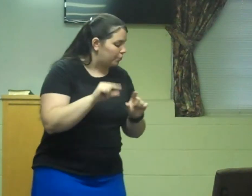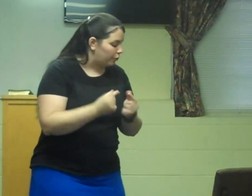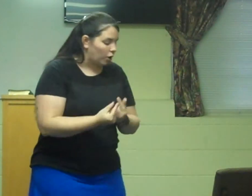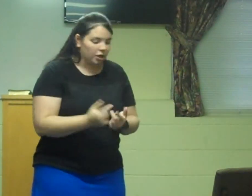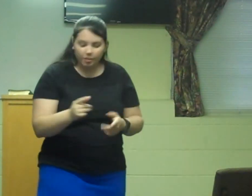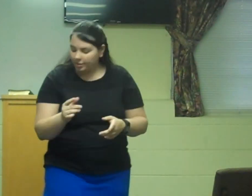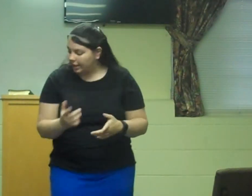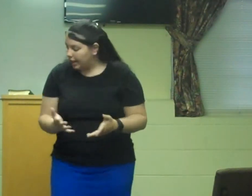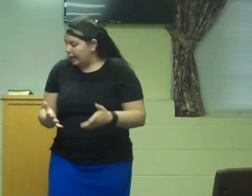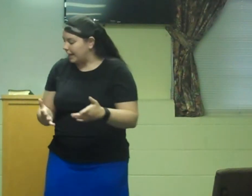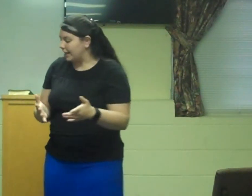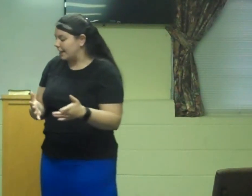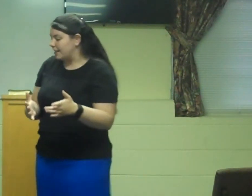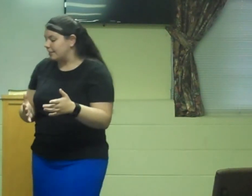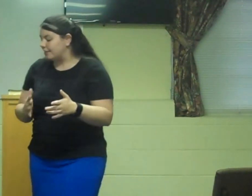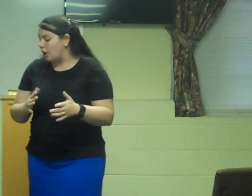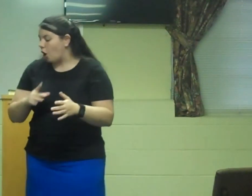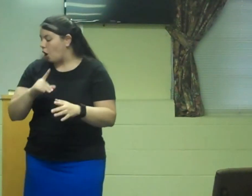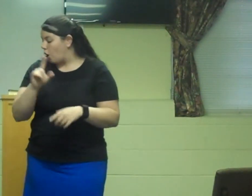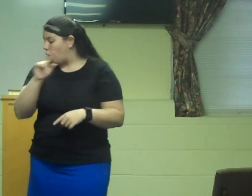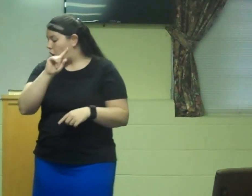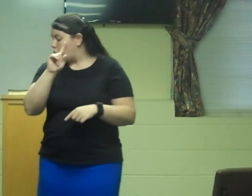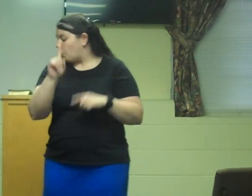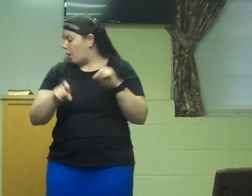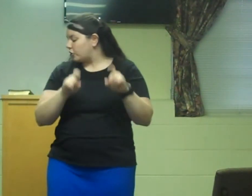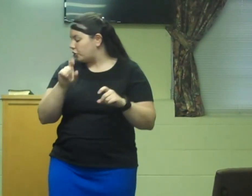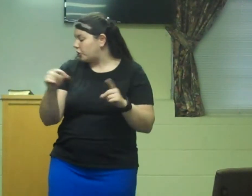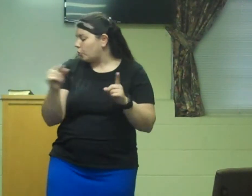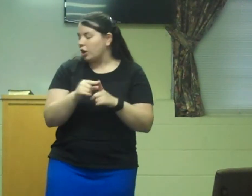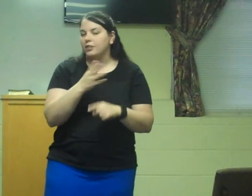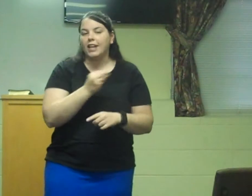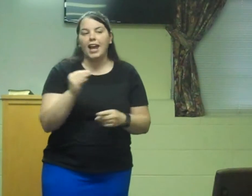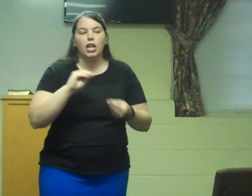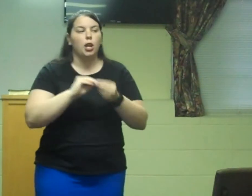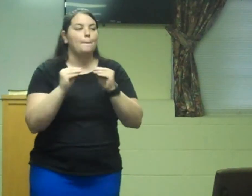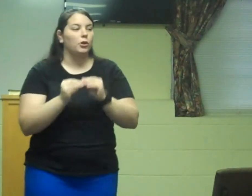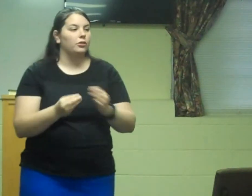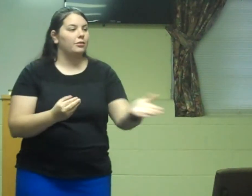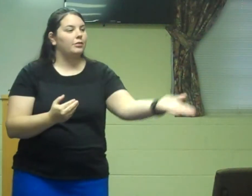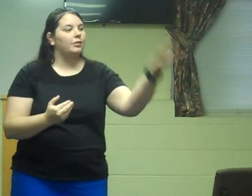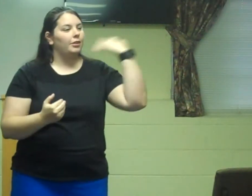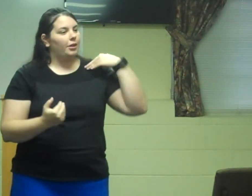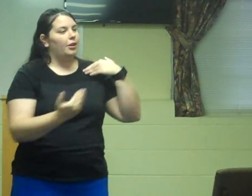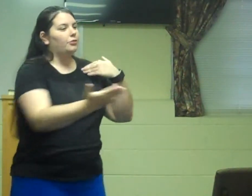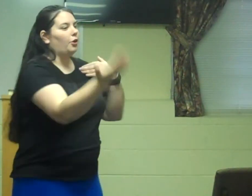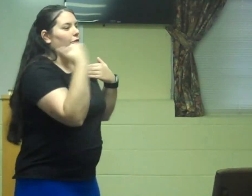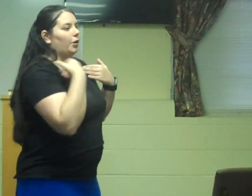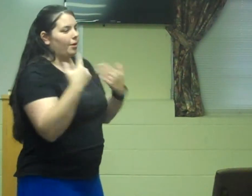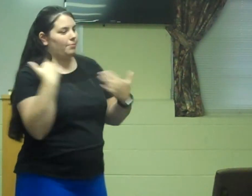of words, it is question words and numbers. So if you come up,